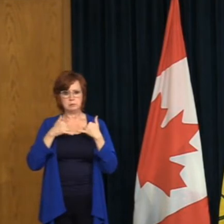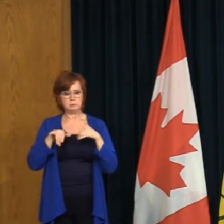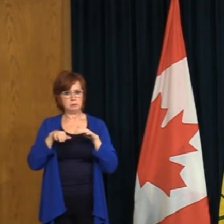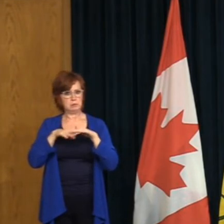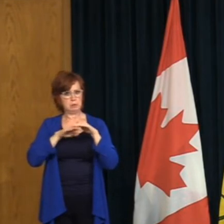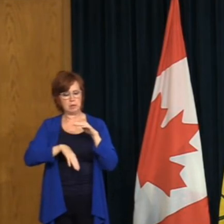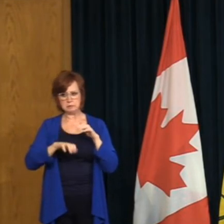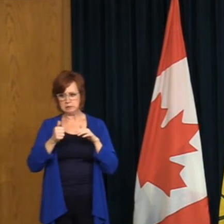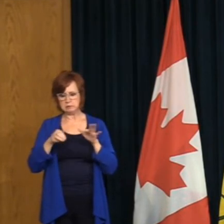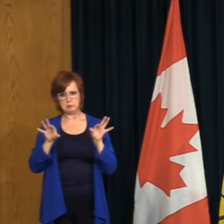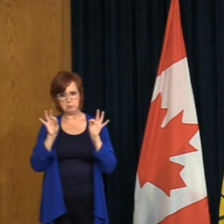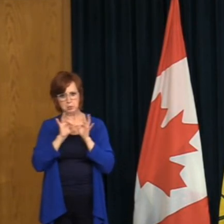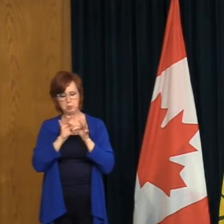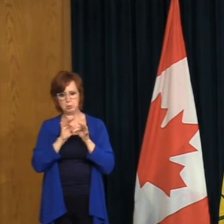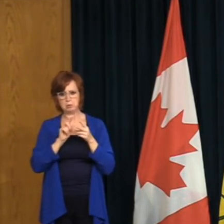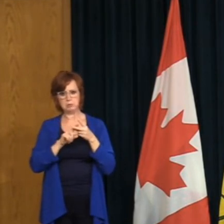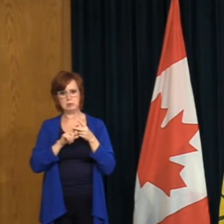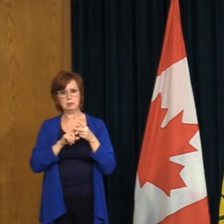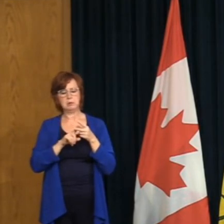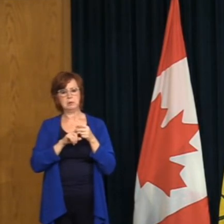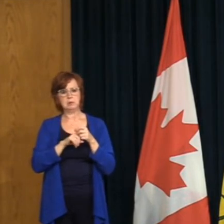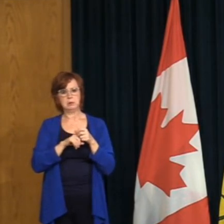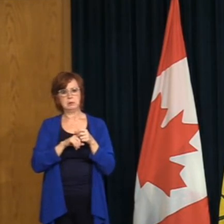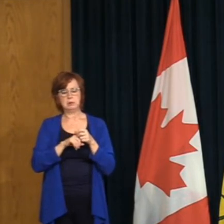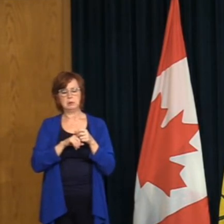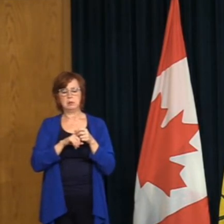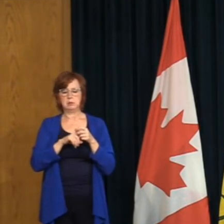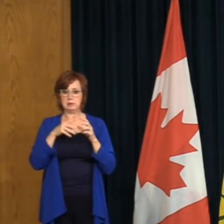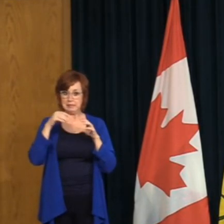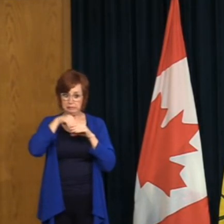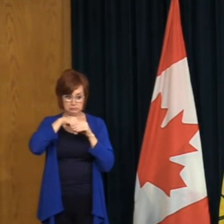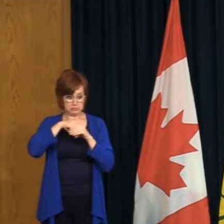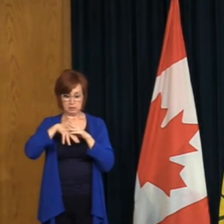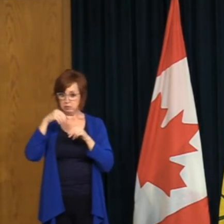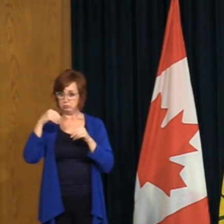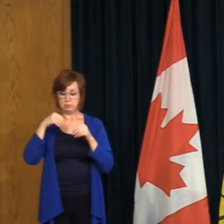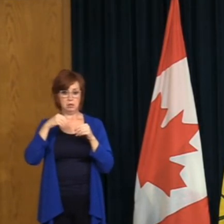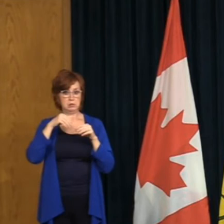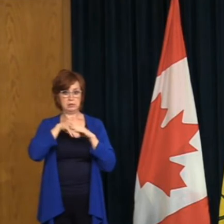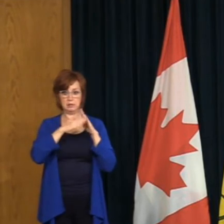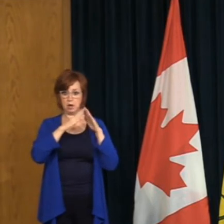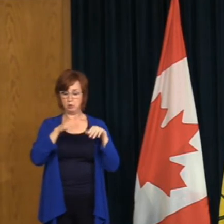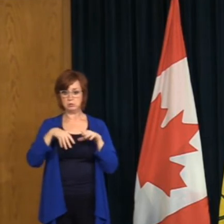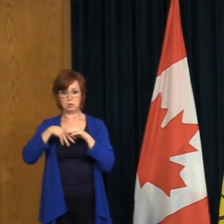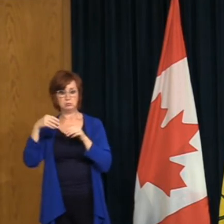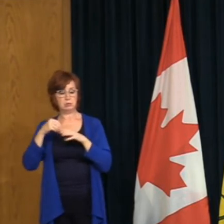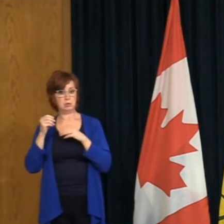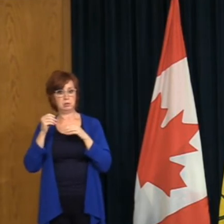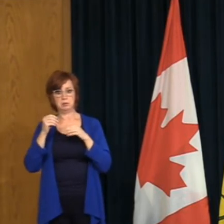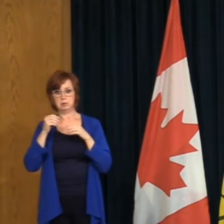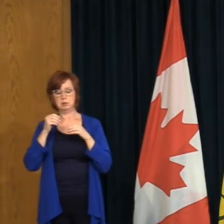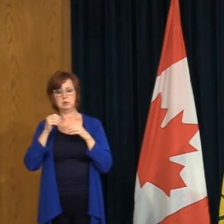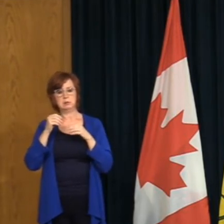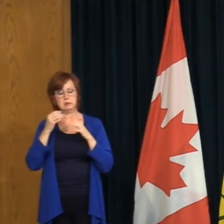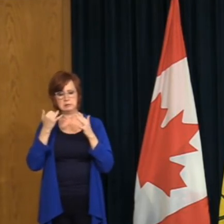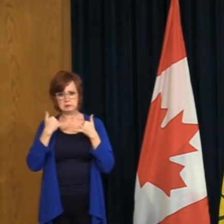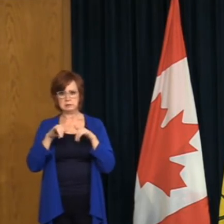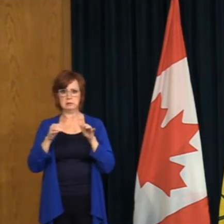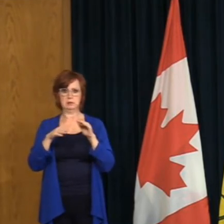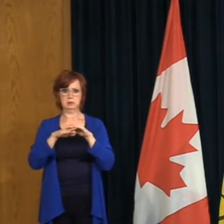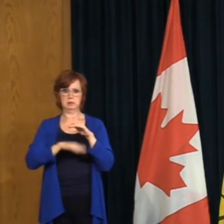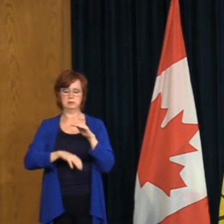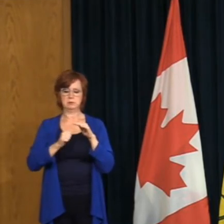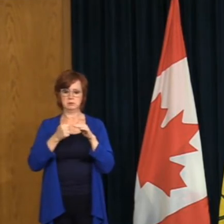gatherings, having them as small as possible, and keeping them as safe as possible. Do you have a